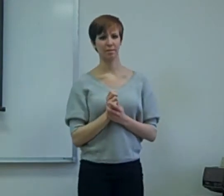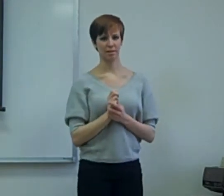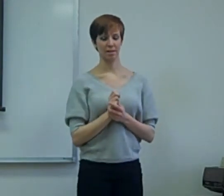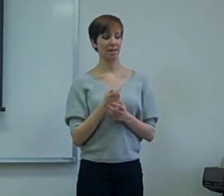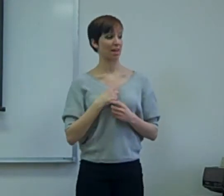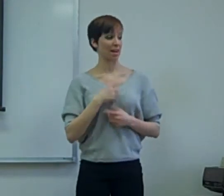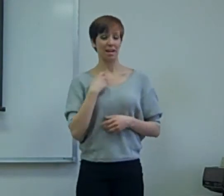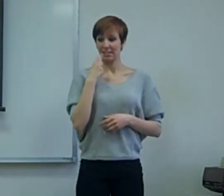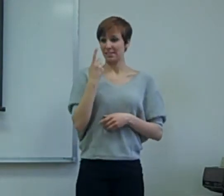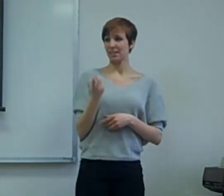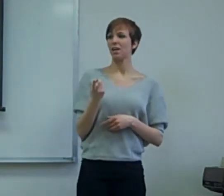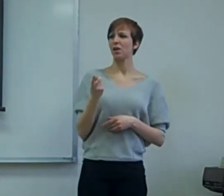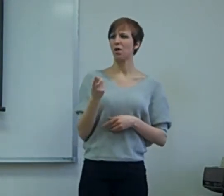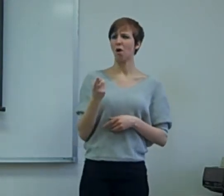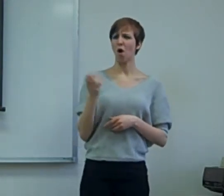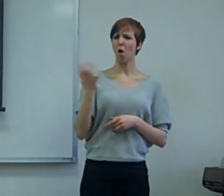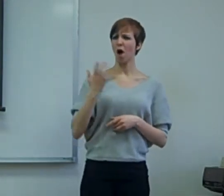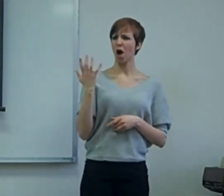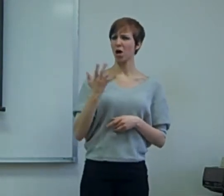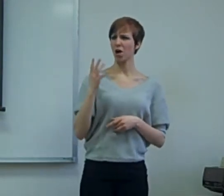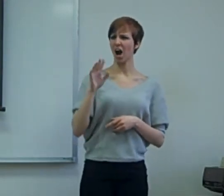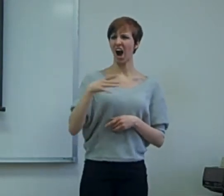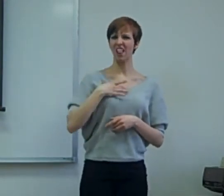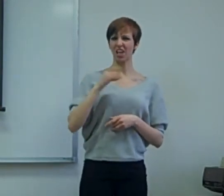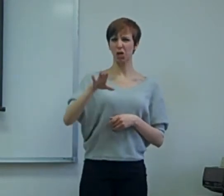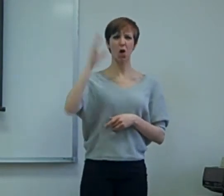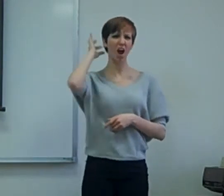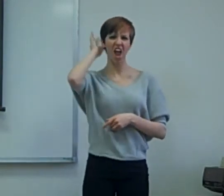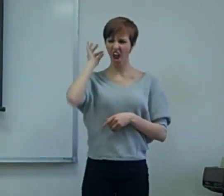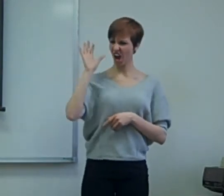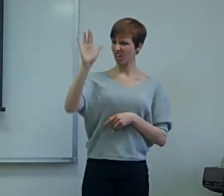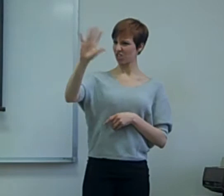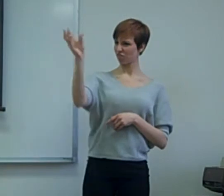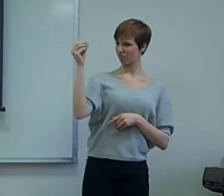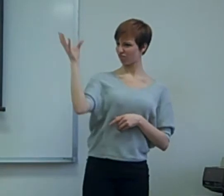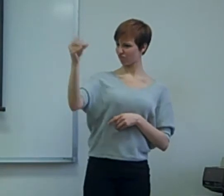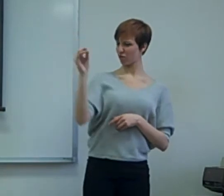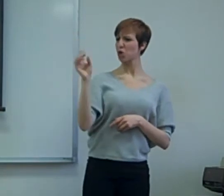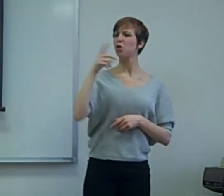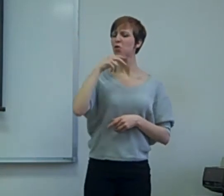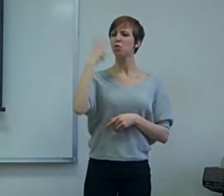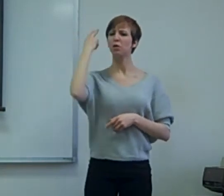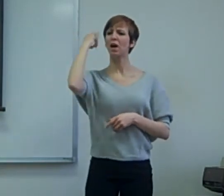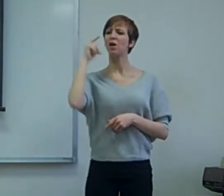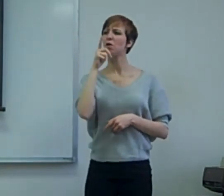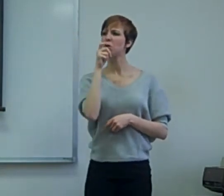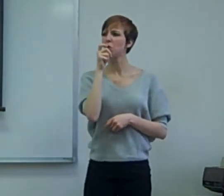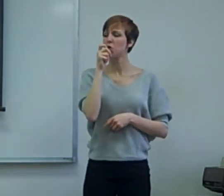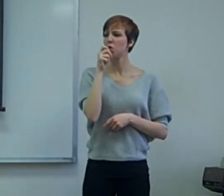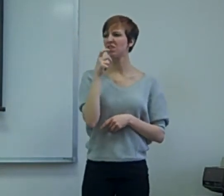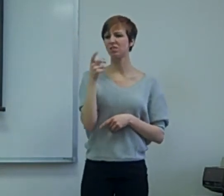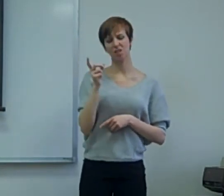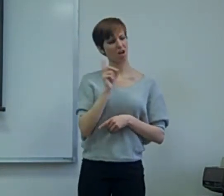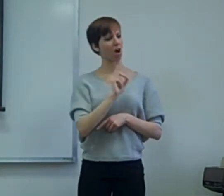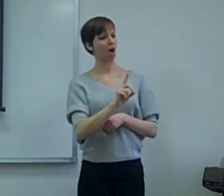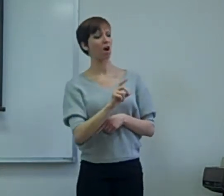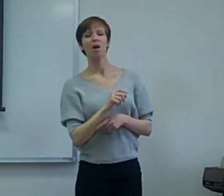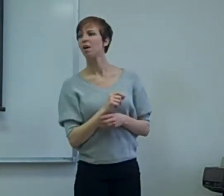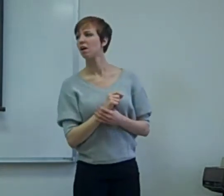said, wow, I really like your hair. Who cuts it? And I kind of went like that. And he was like, by that time, he already